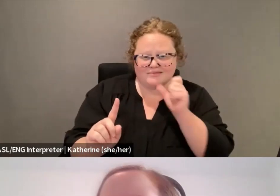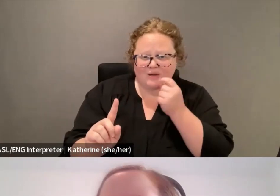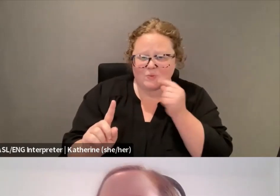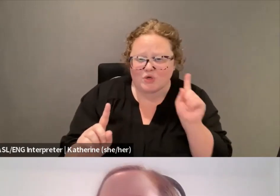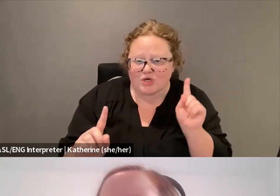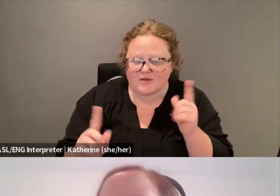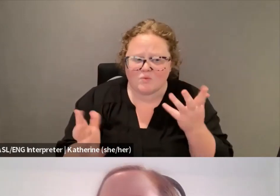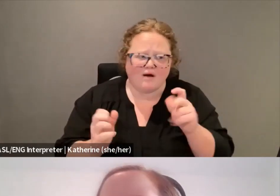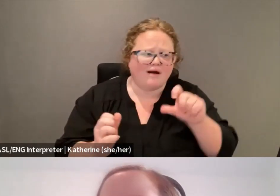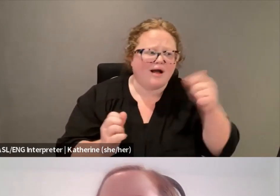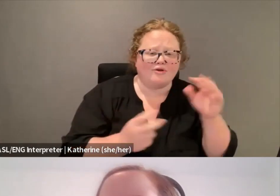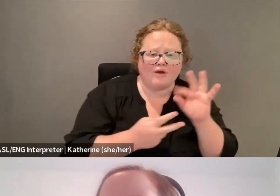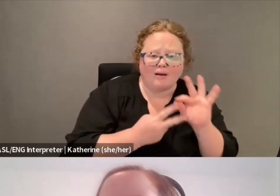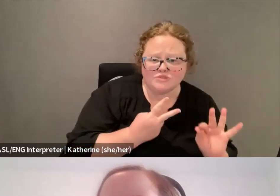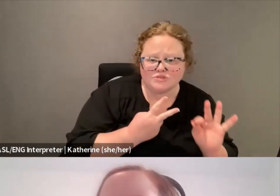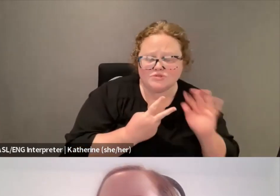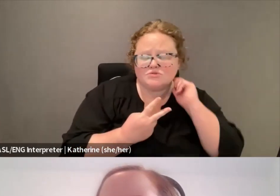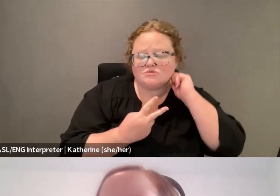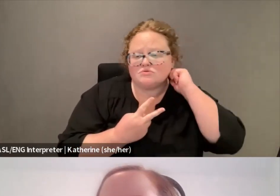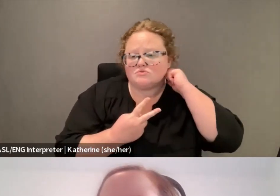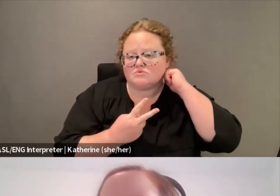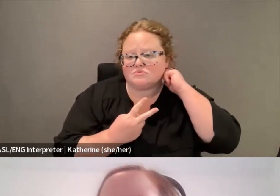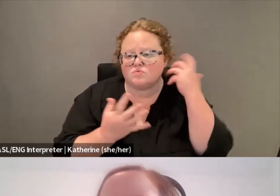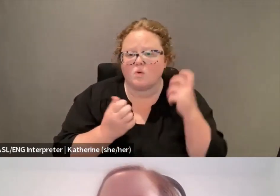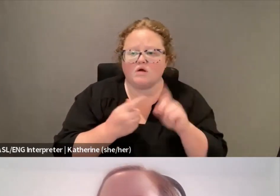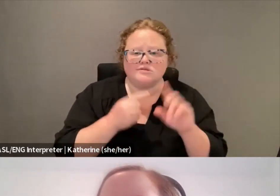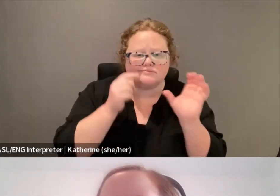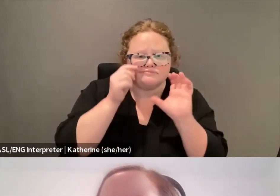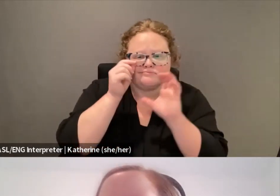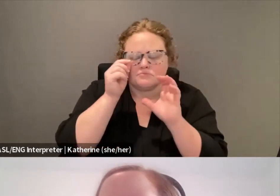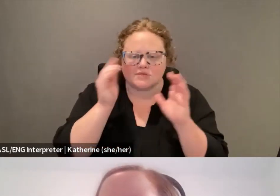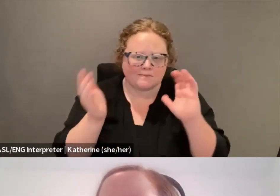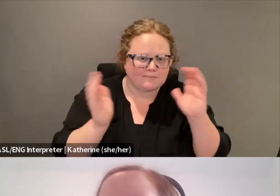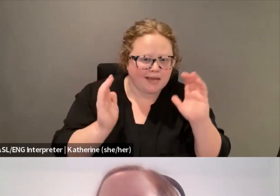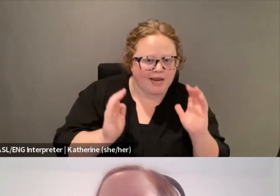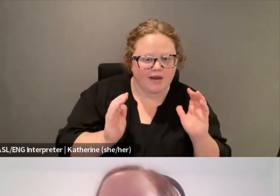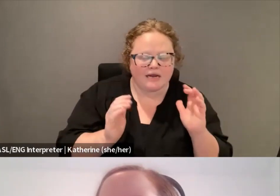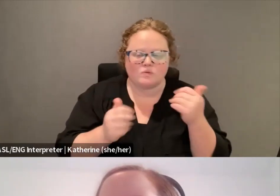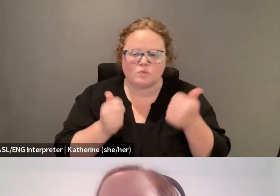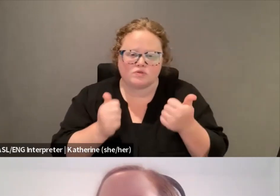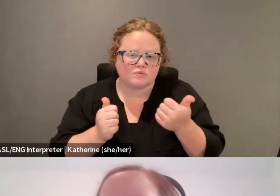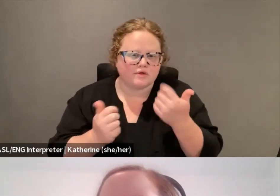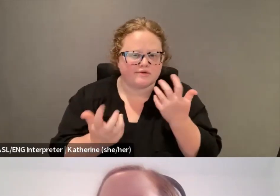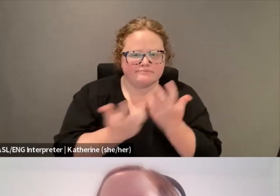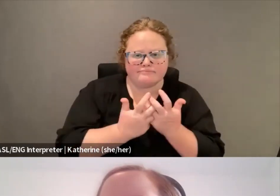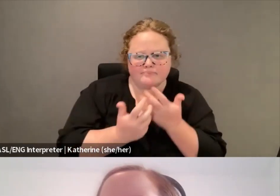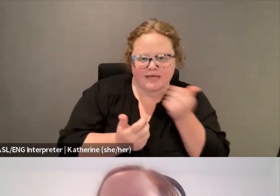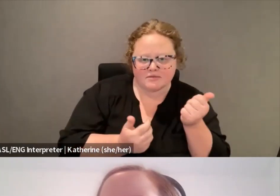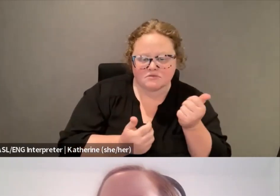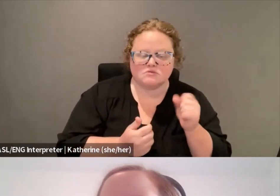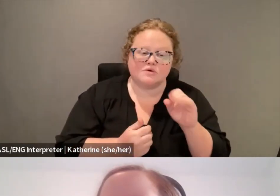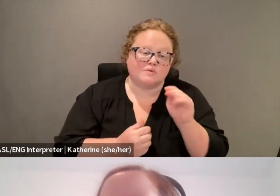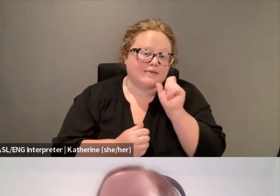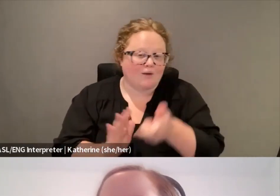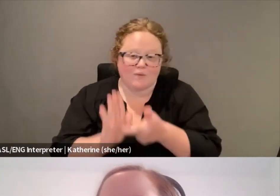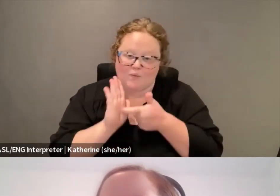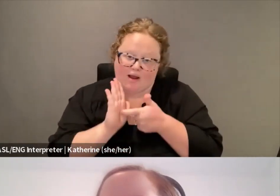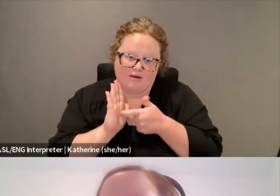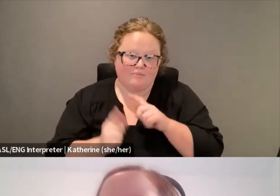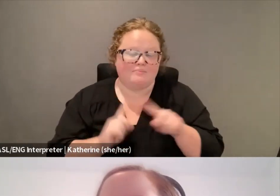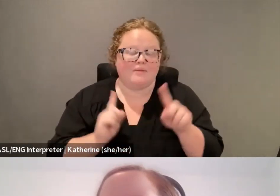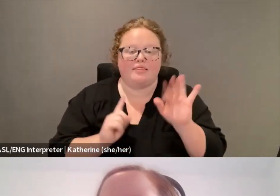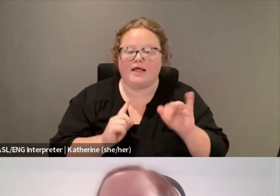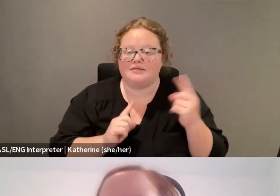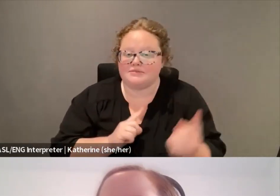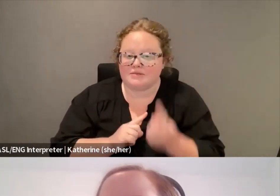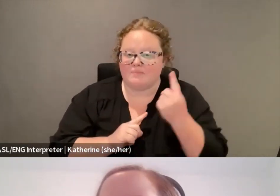else to go, or they can, kind of shop around and see who works best for them. So it's not required, but it is something